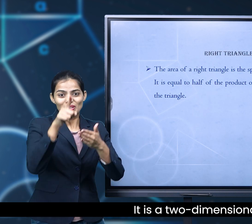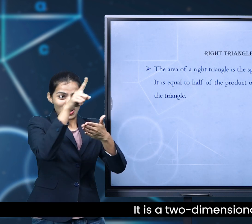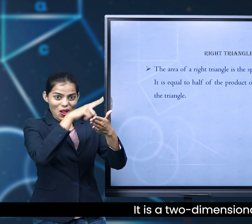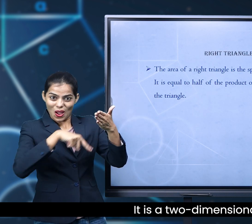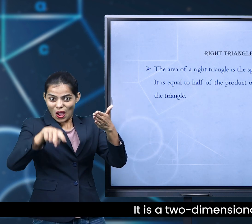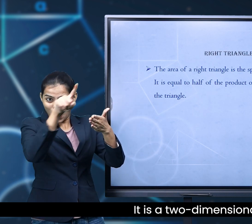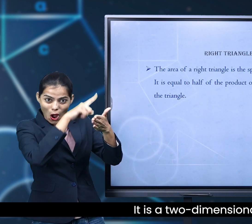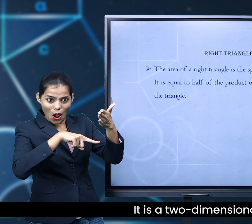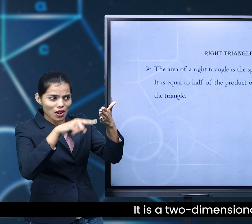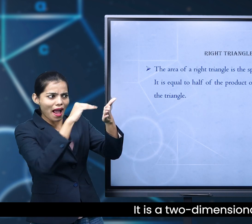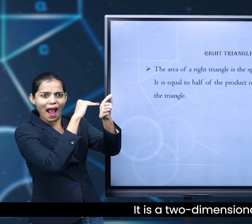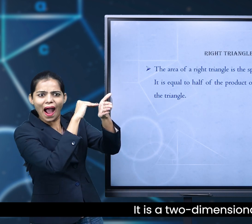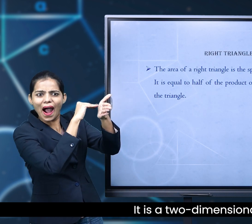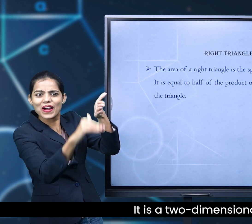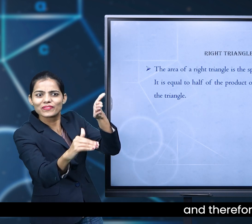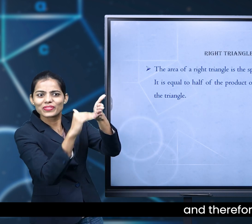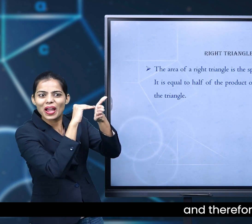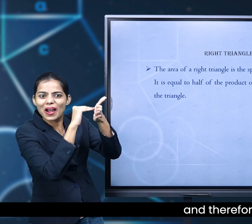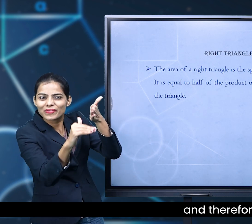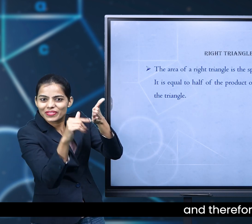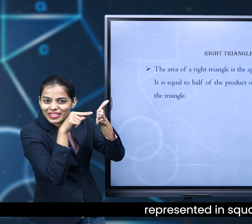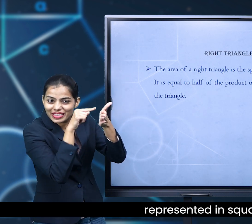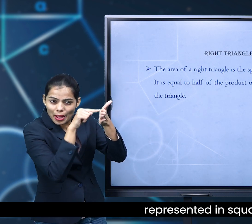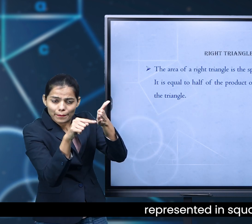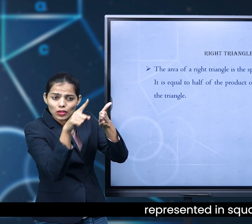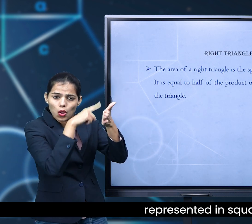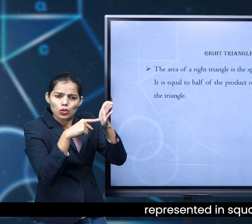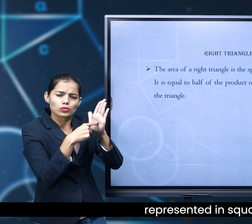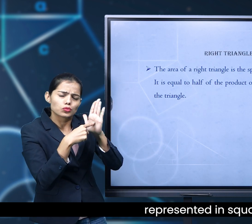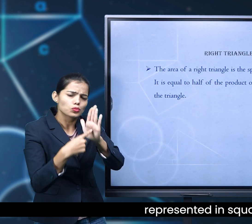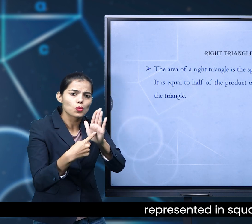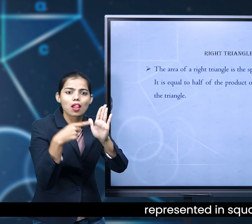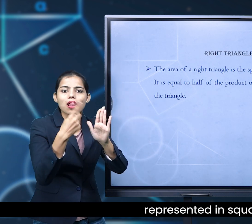It is a two-dimensional quantity and therefore represented in square units.